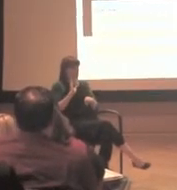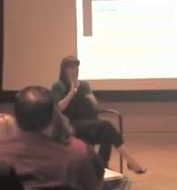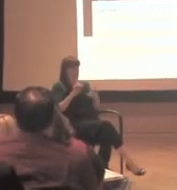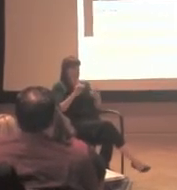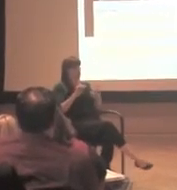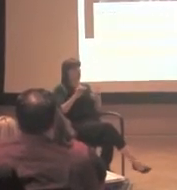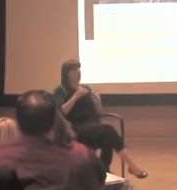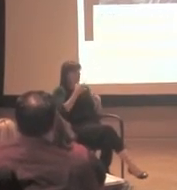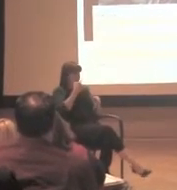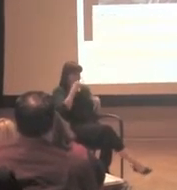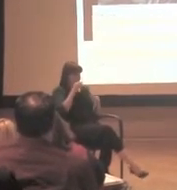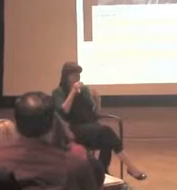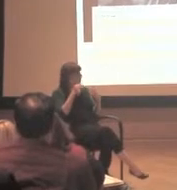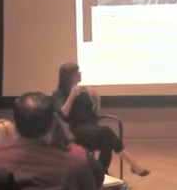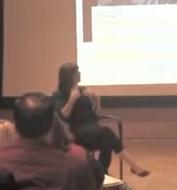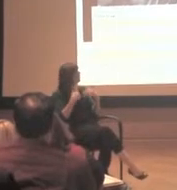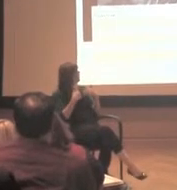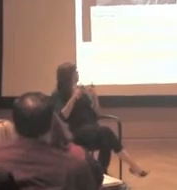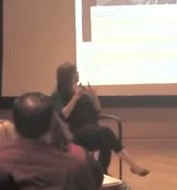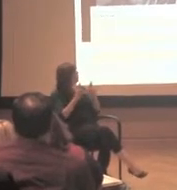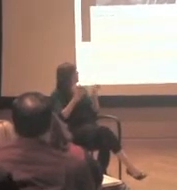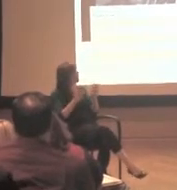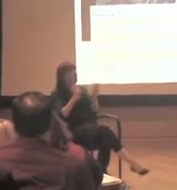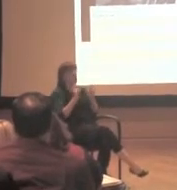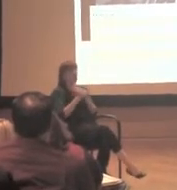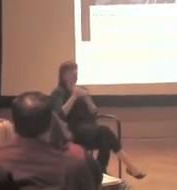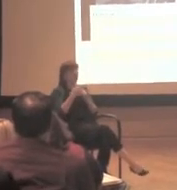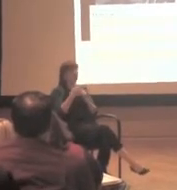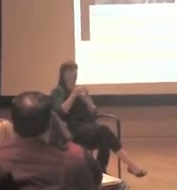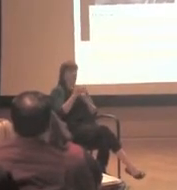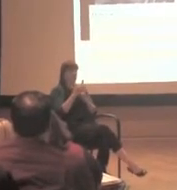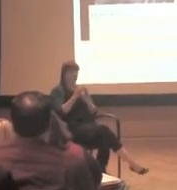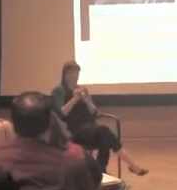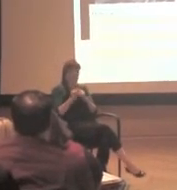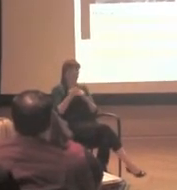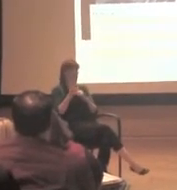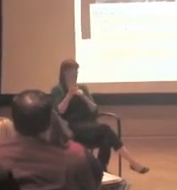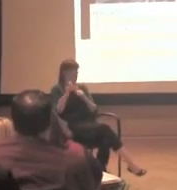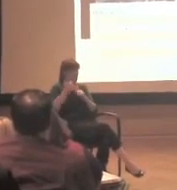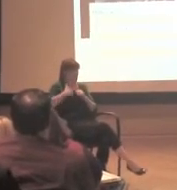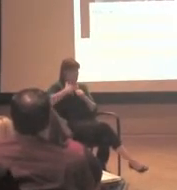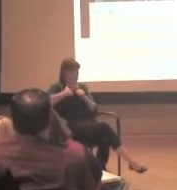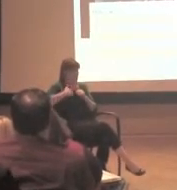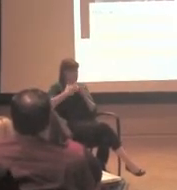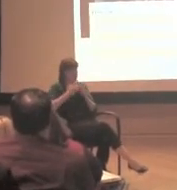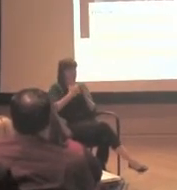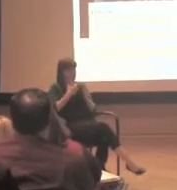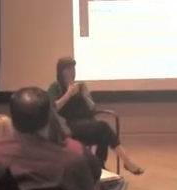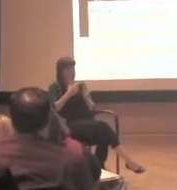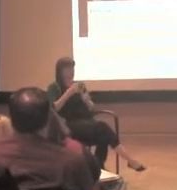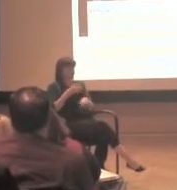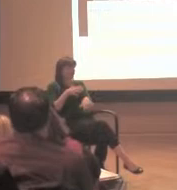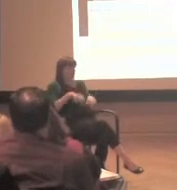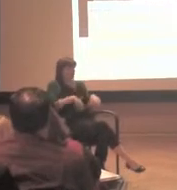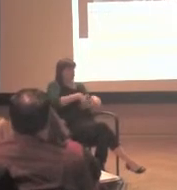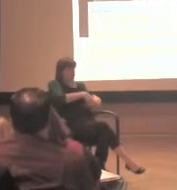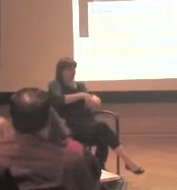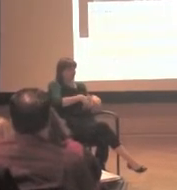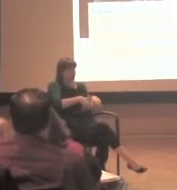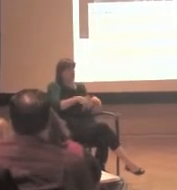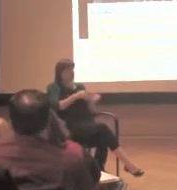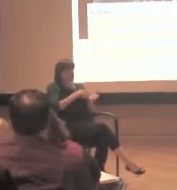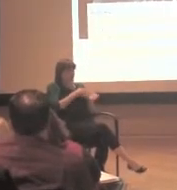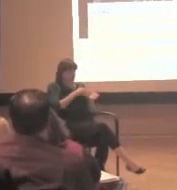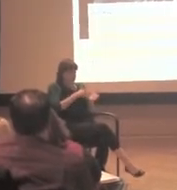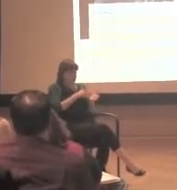so these kids are now getting teed up here with Paula and Rob, myself. They see a lot of it in maternal fetal medicine, and they get